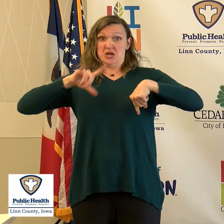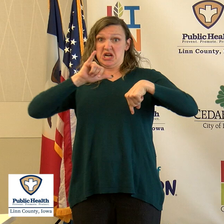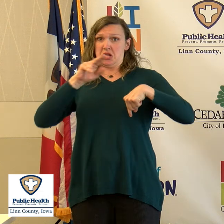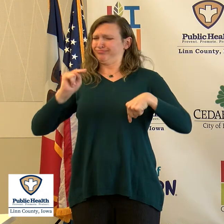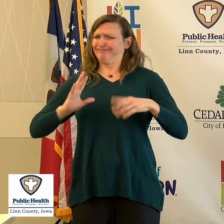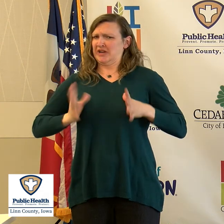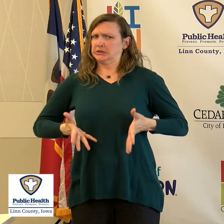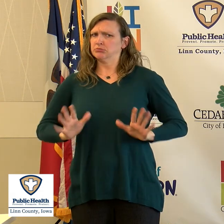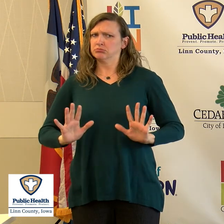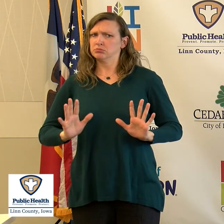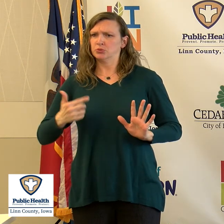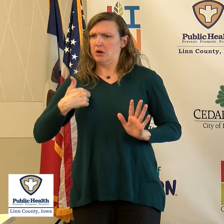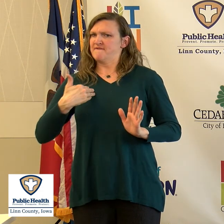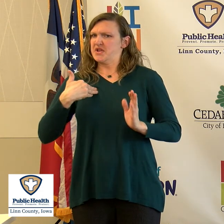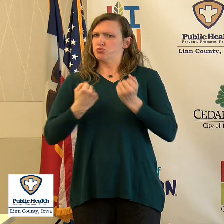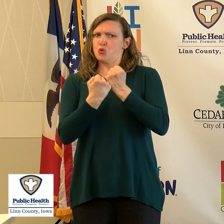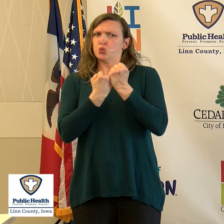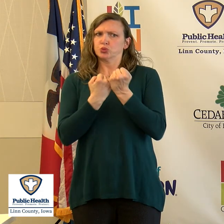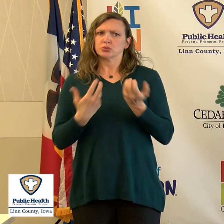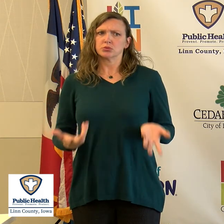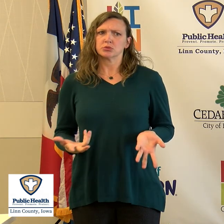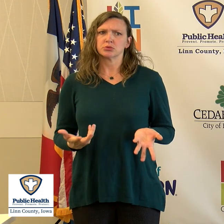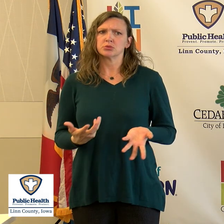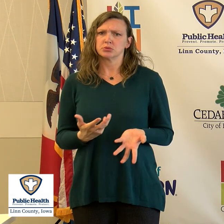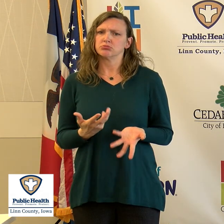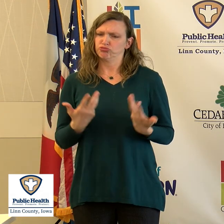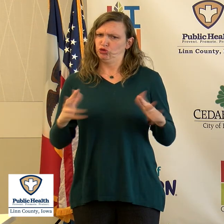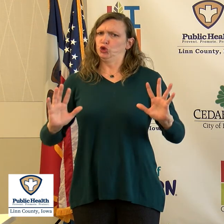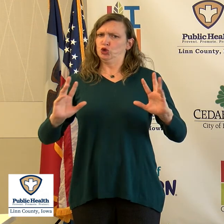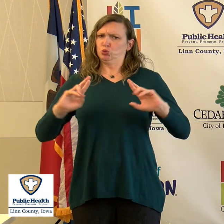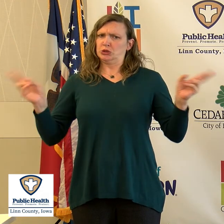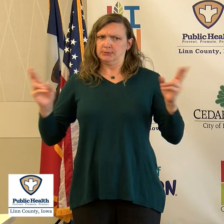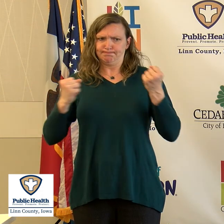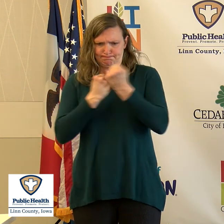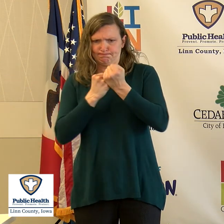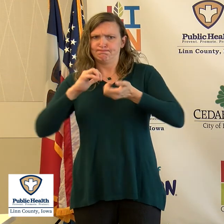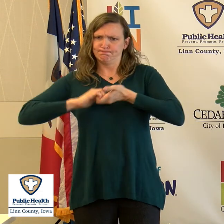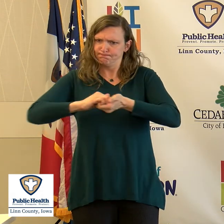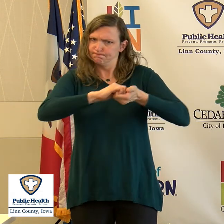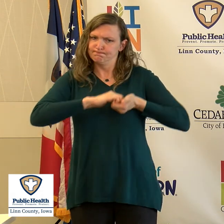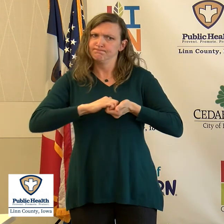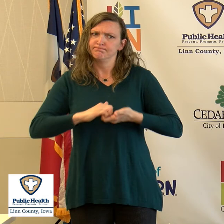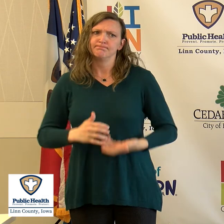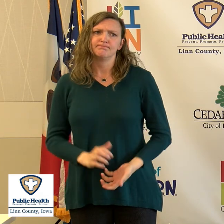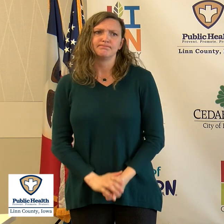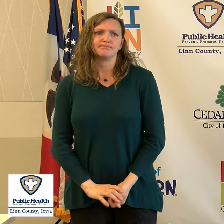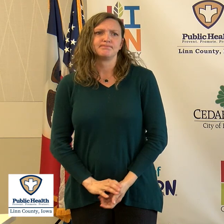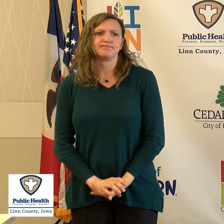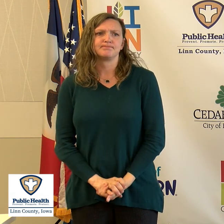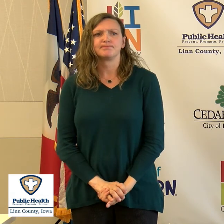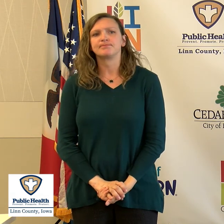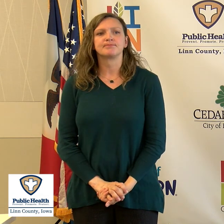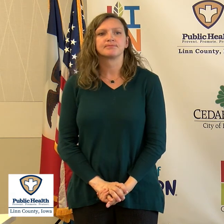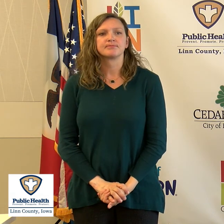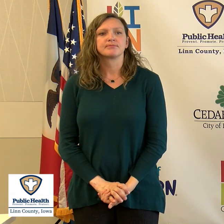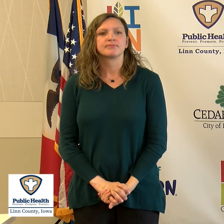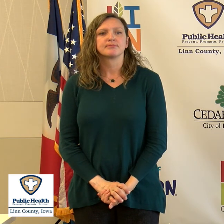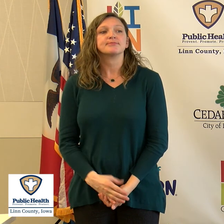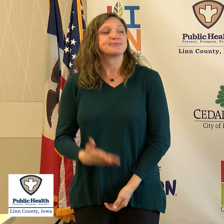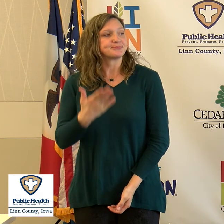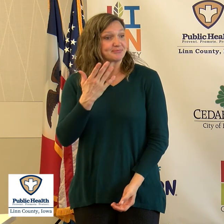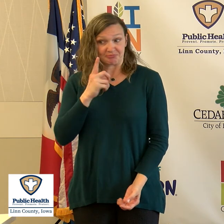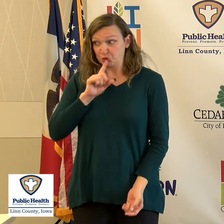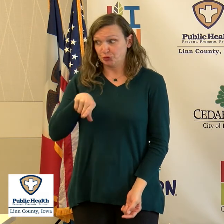system in place to help take care of those individuals. Does that help to answer your question, Travis? Yes, that does. And thank